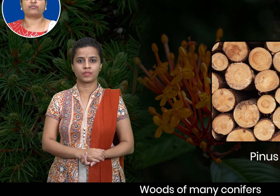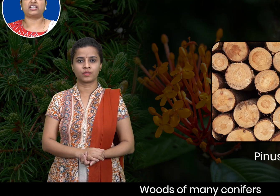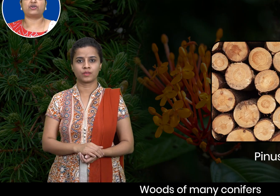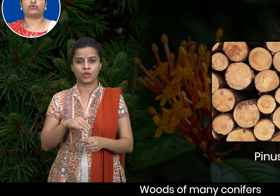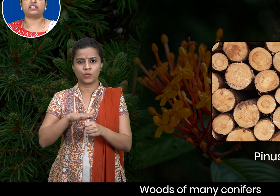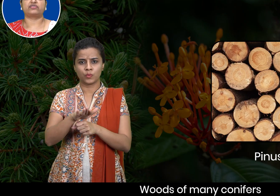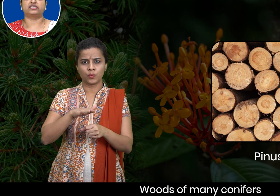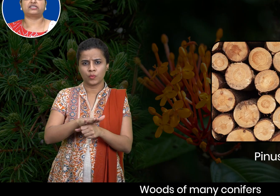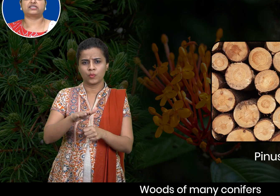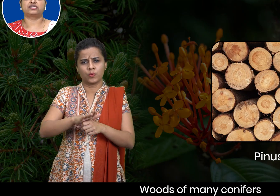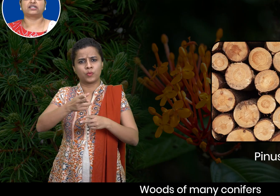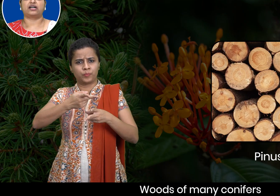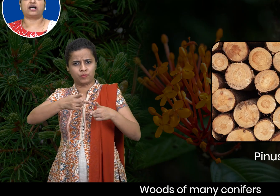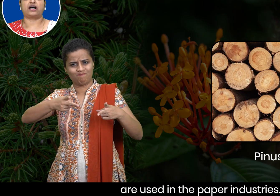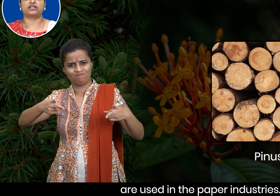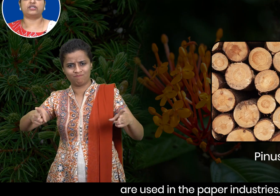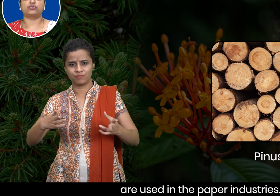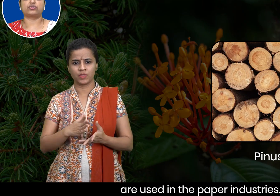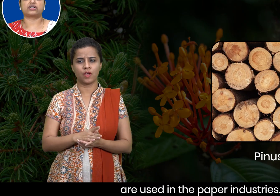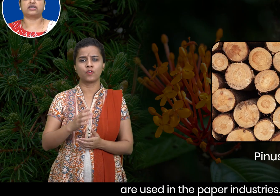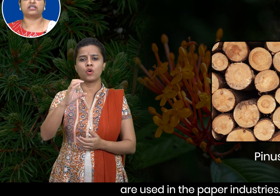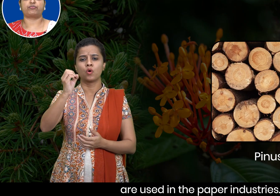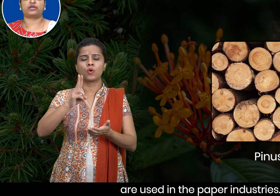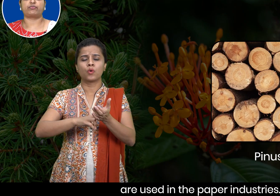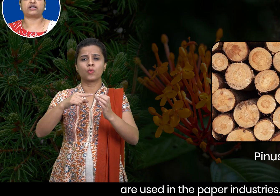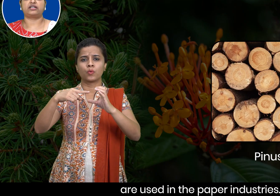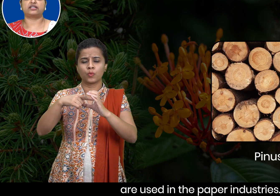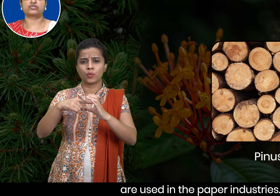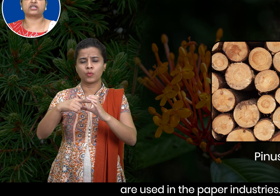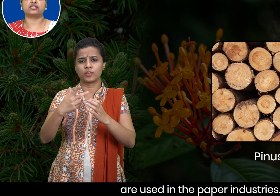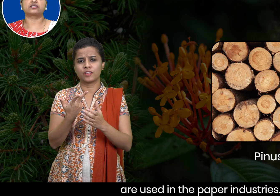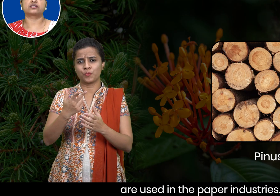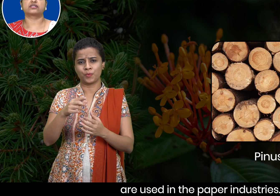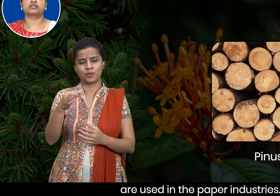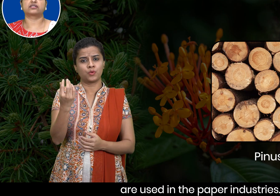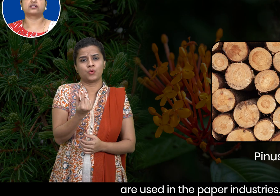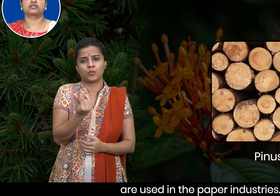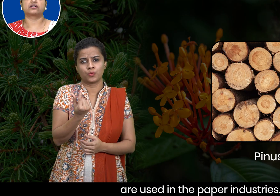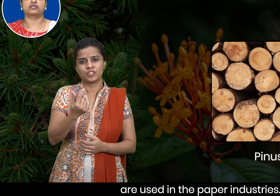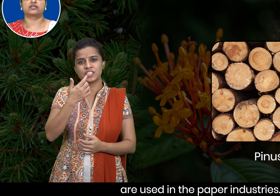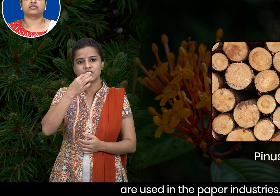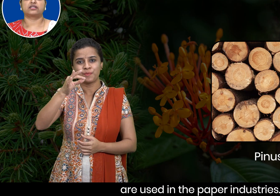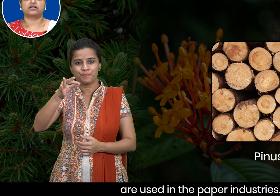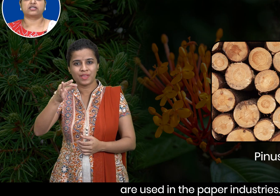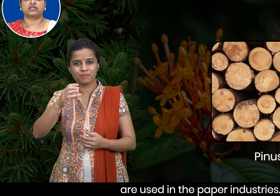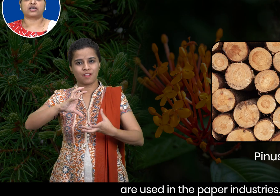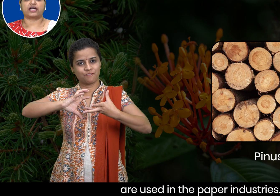Woods of many conifers are used in the paper industries.